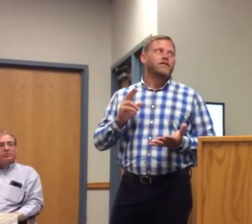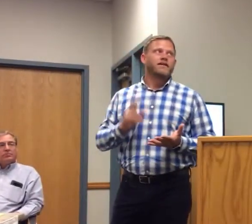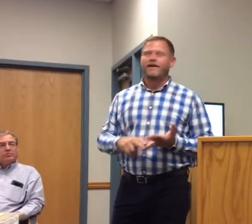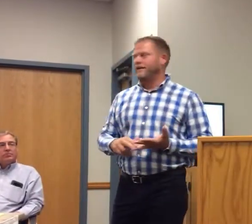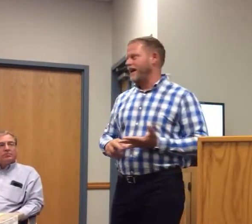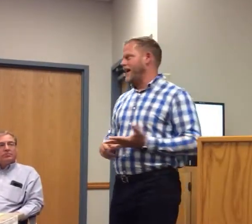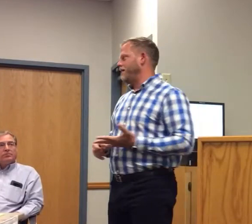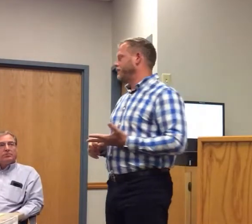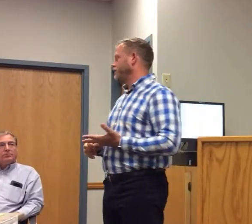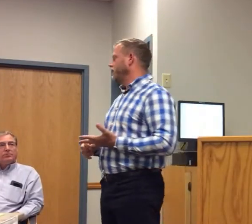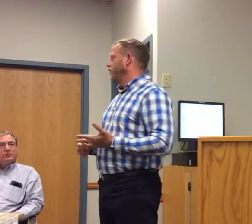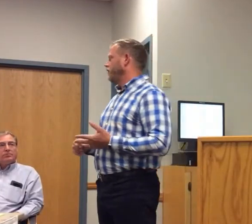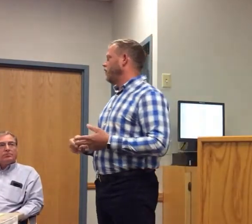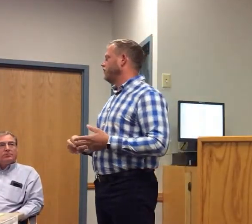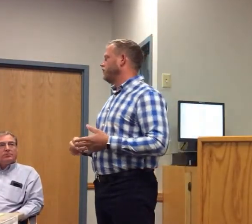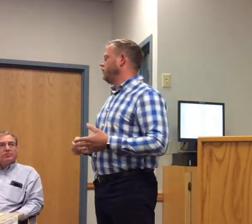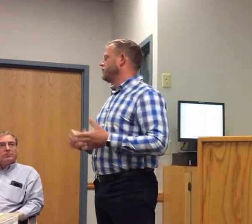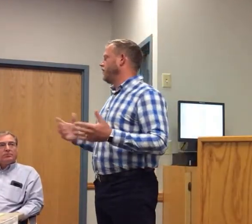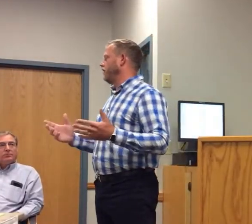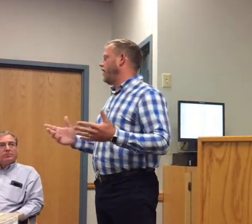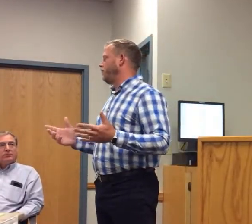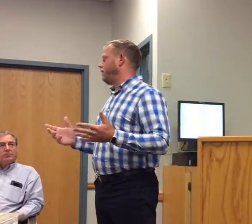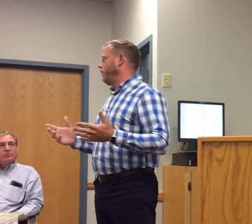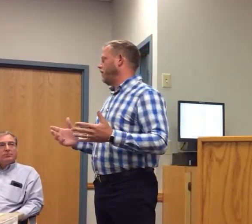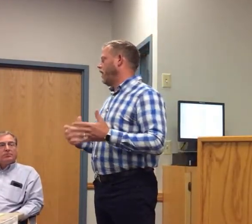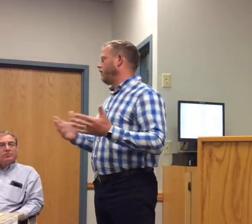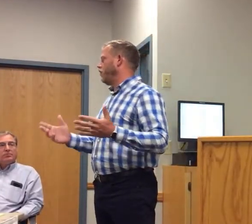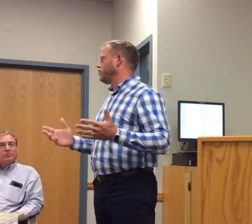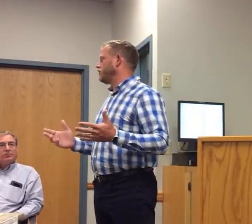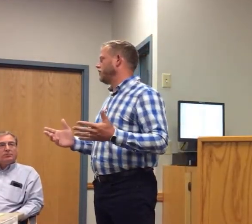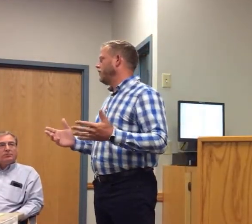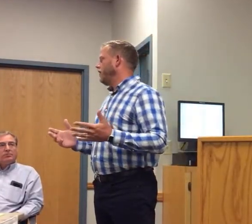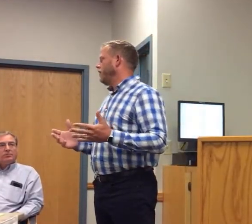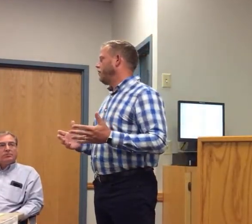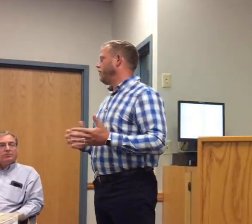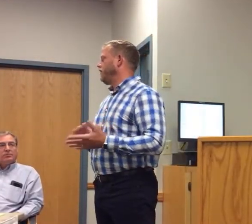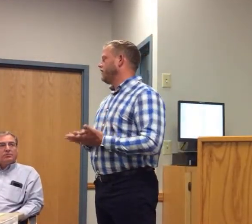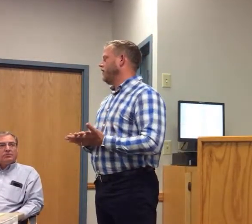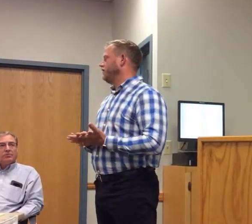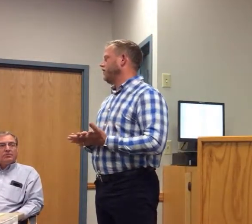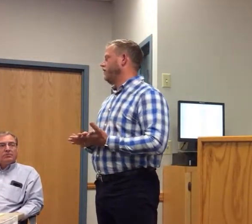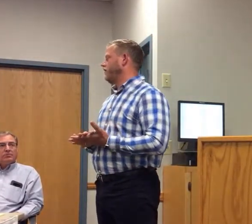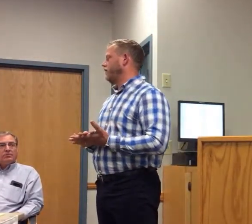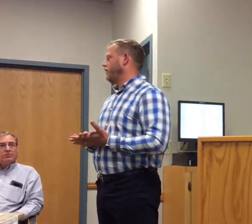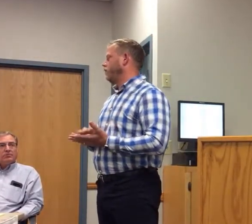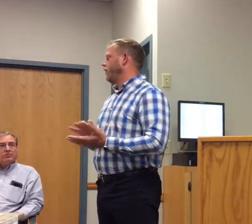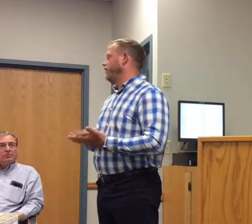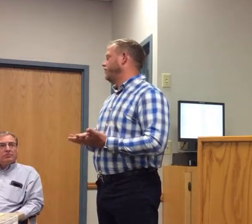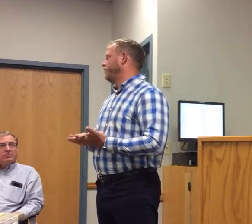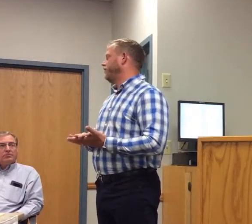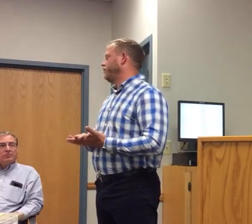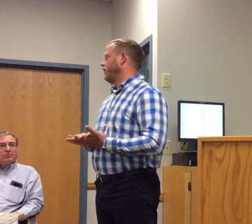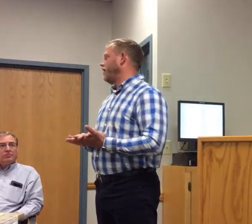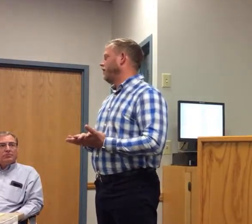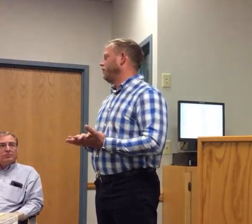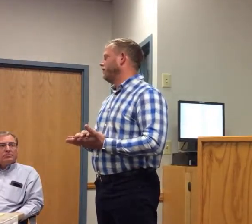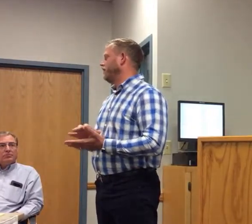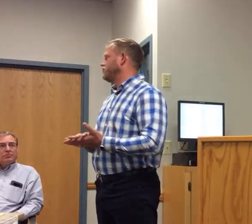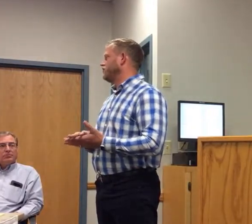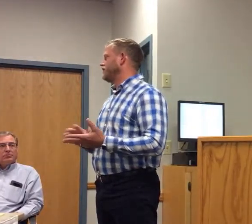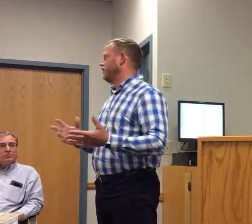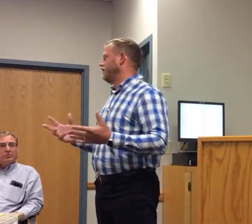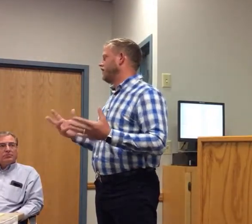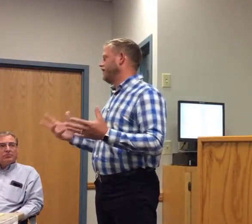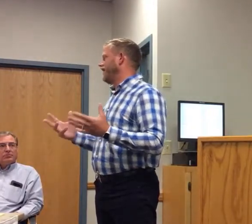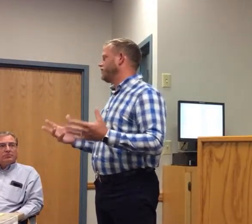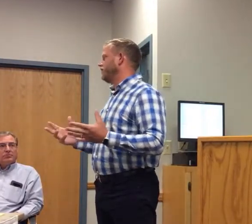HOSA, things like CABS, those used to be a lot larger, but because of one of the problems, and